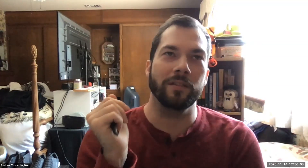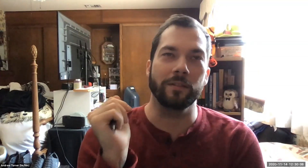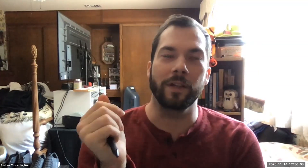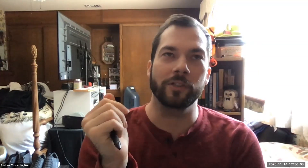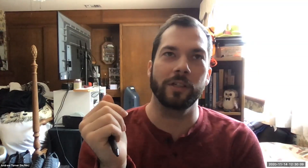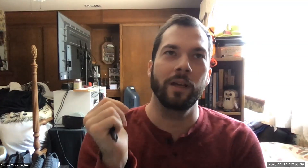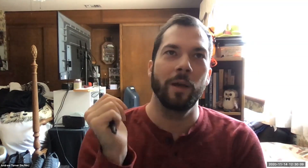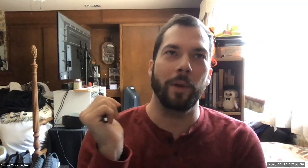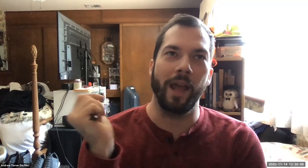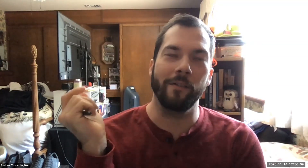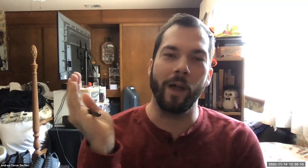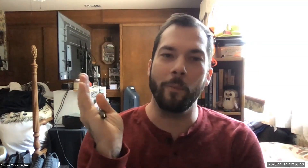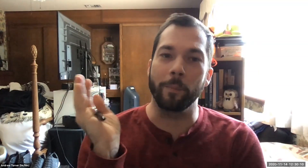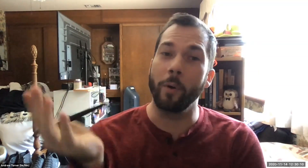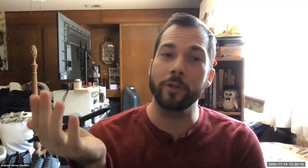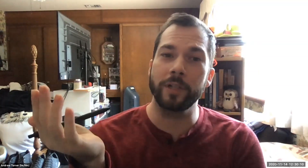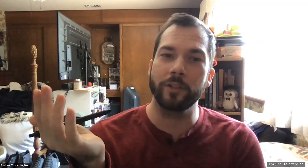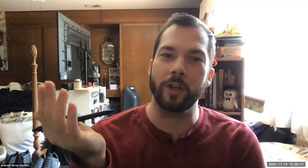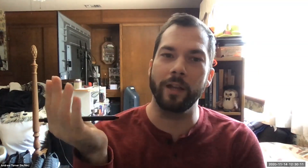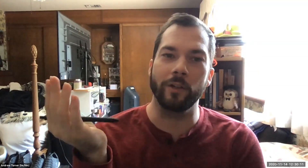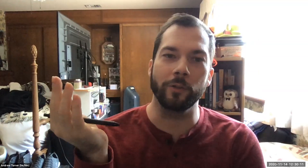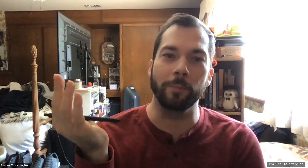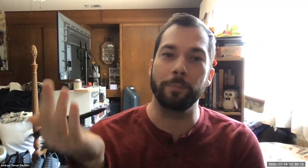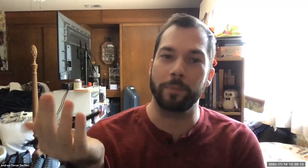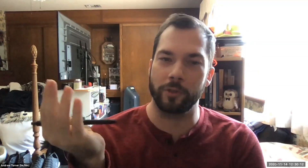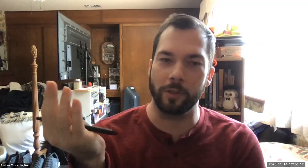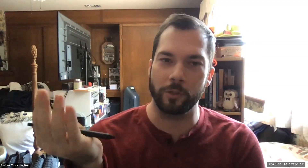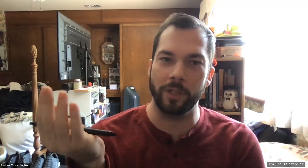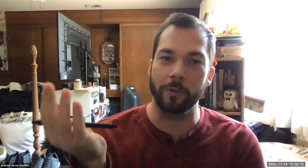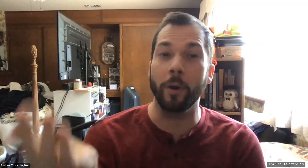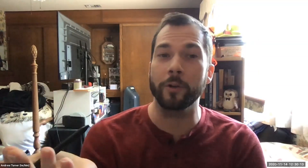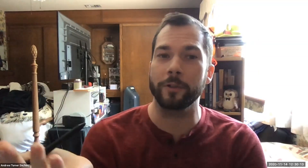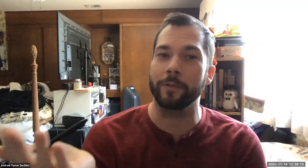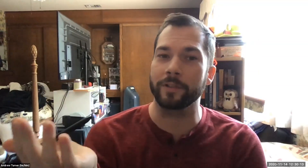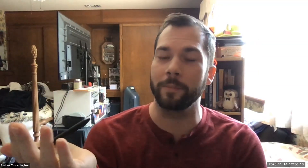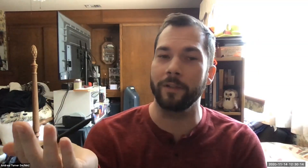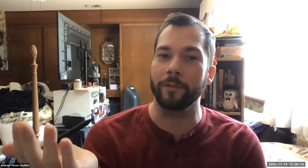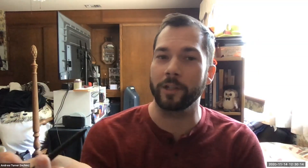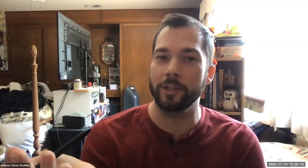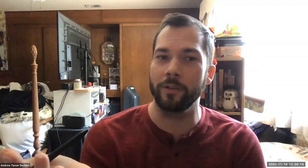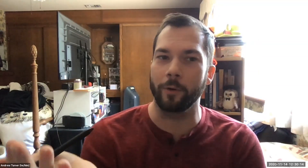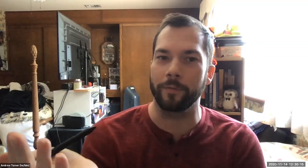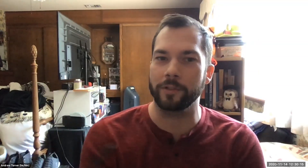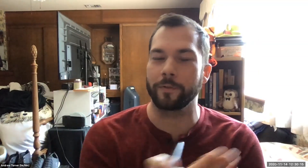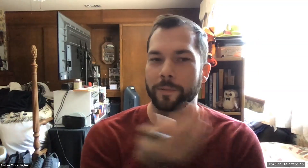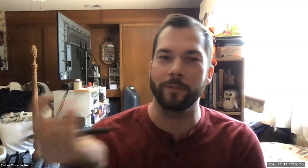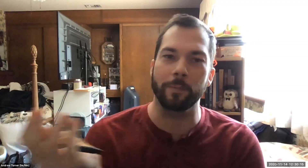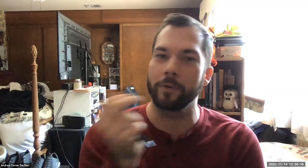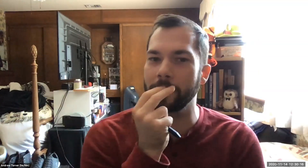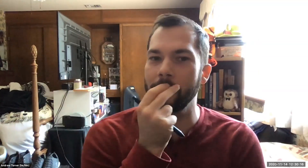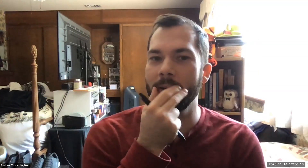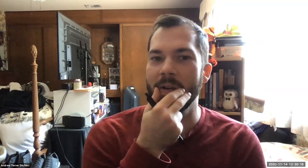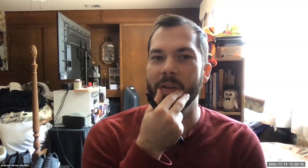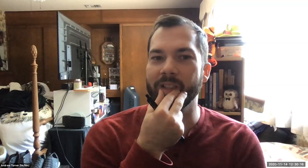couple pieces of fiction, but I have a lot more poetry. Should we include poetry for submitting for fiction or fiction for submitting